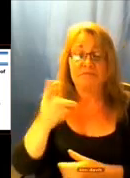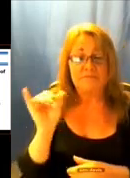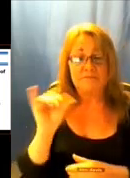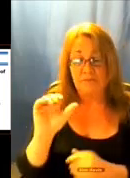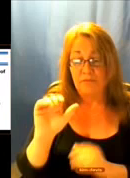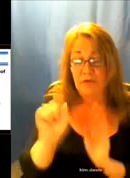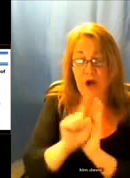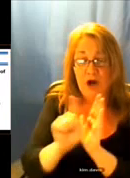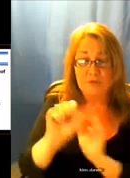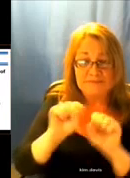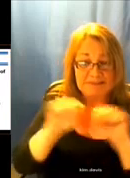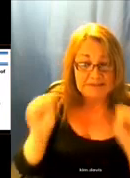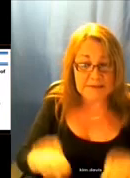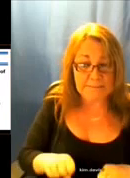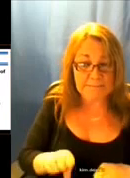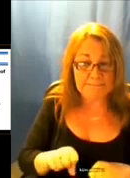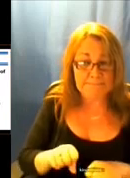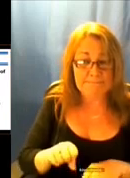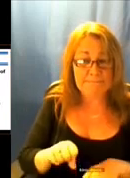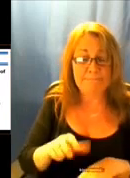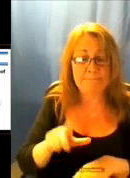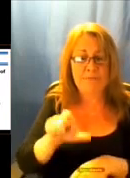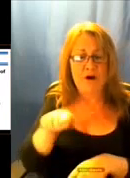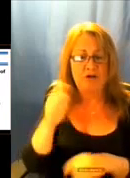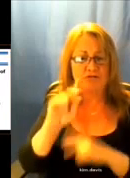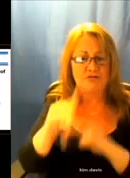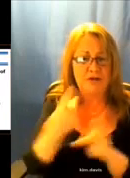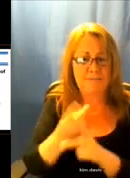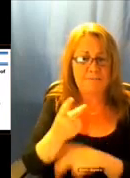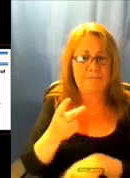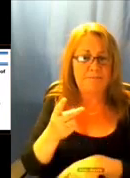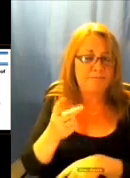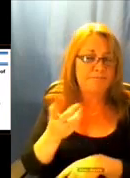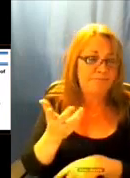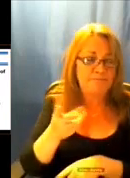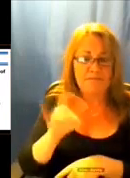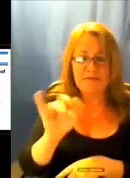remote and that would vibrate to provide a tactile.